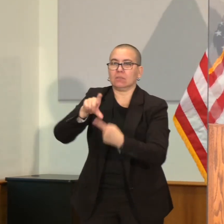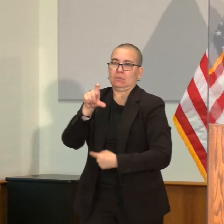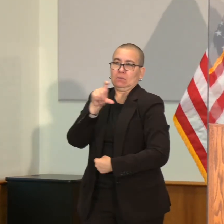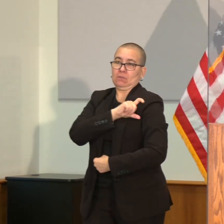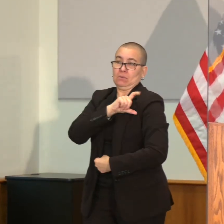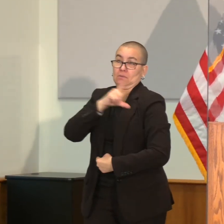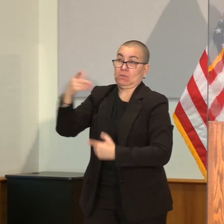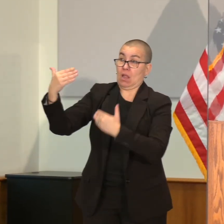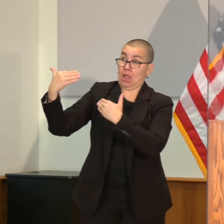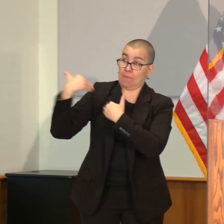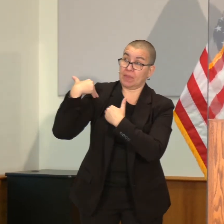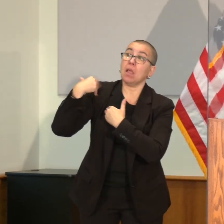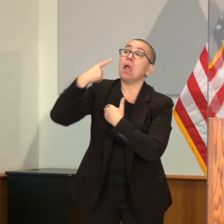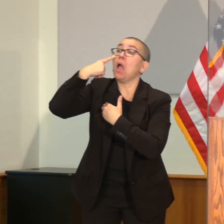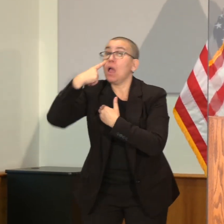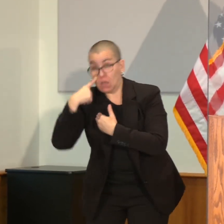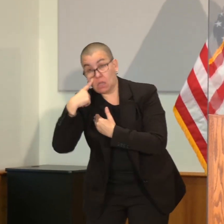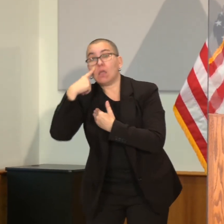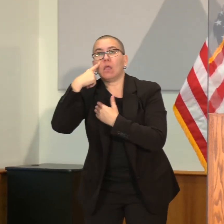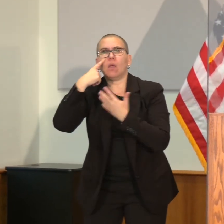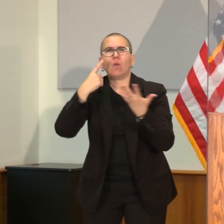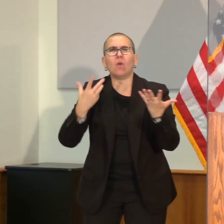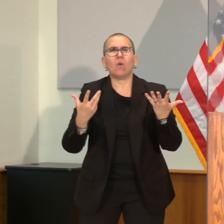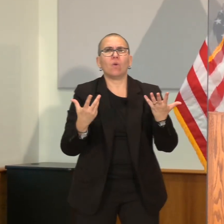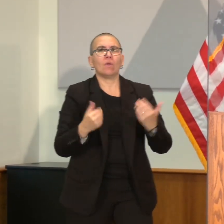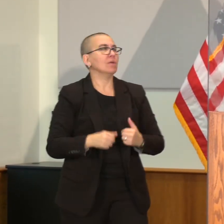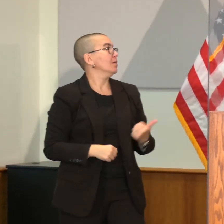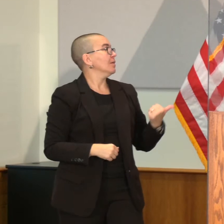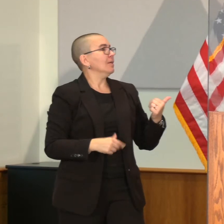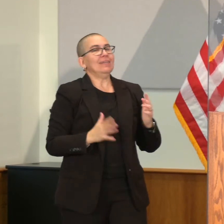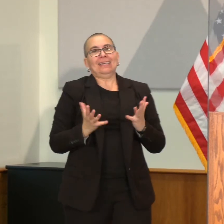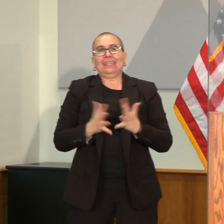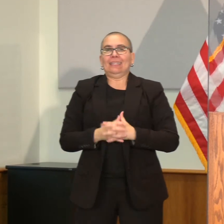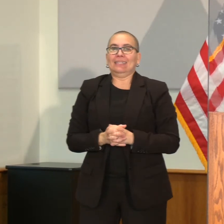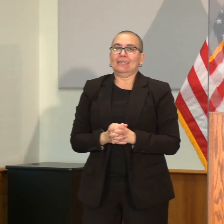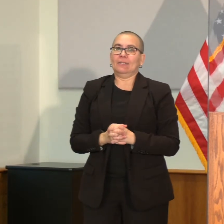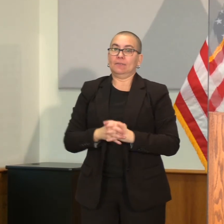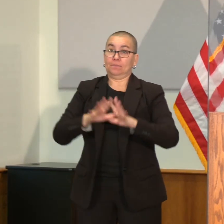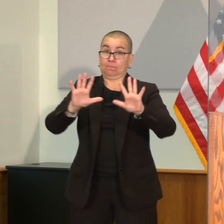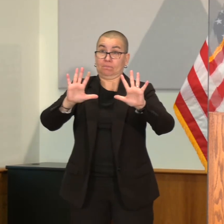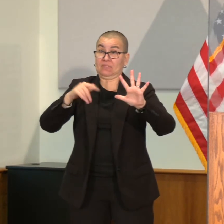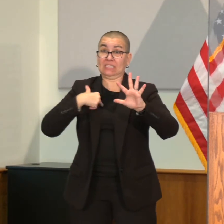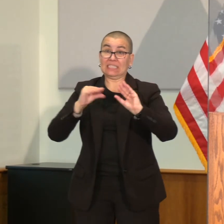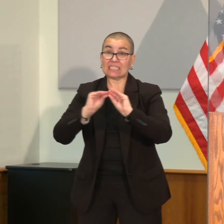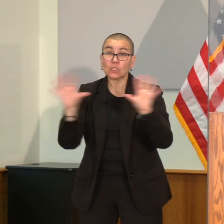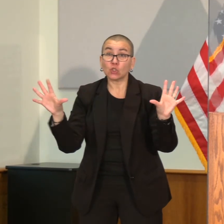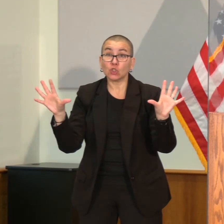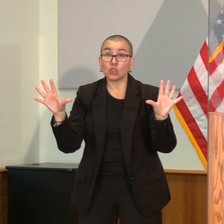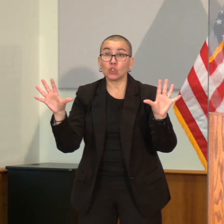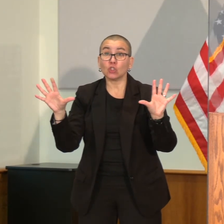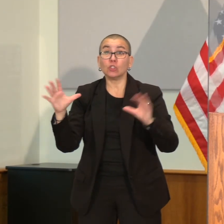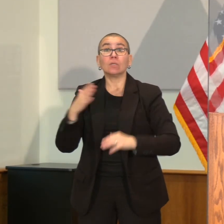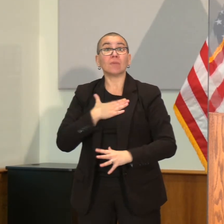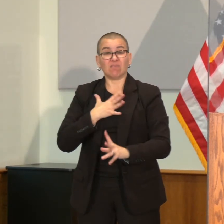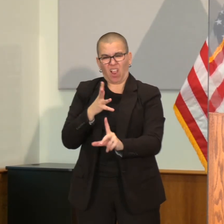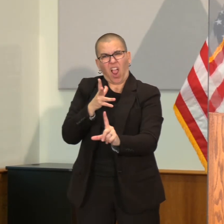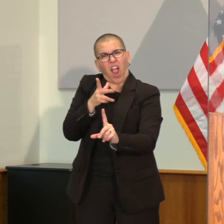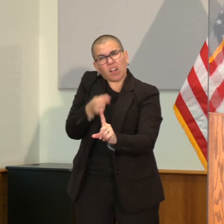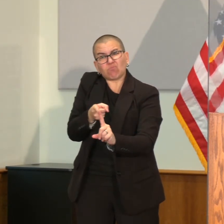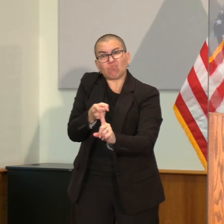question. I've been very clear on subsequent conversations after making that statement that My point was to make